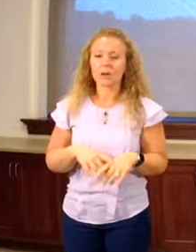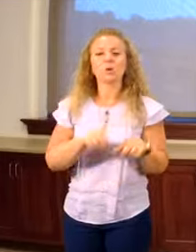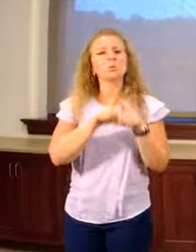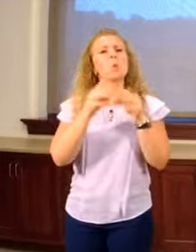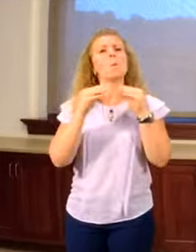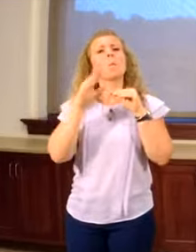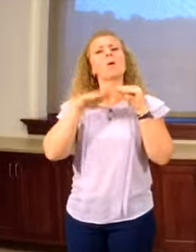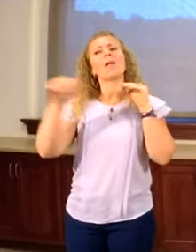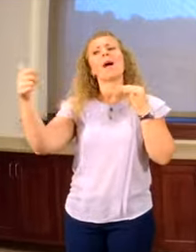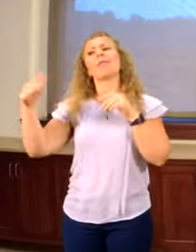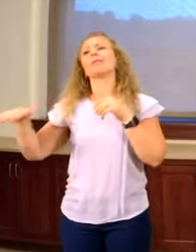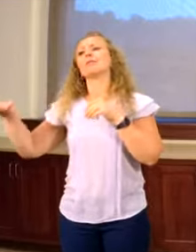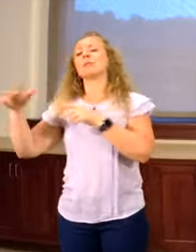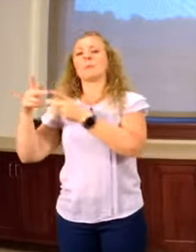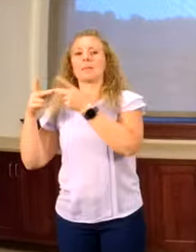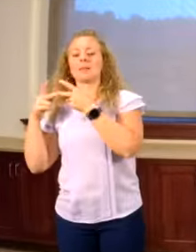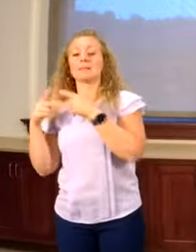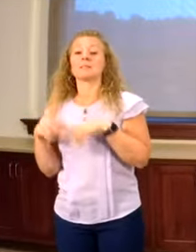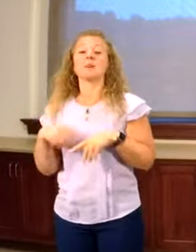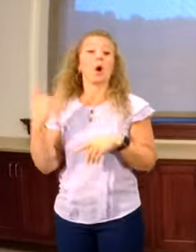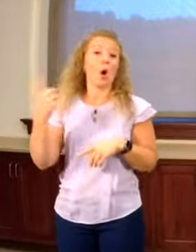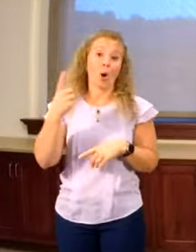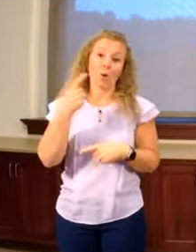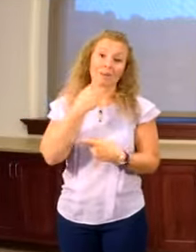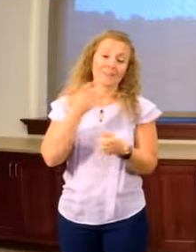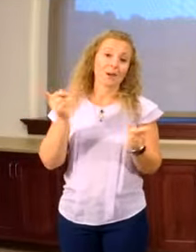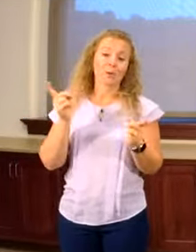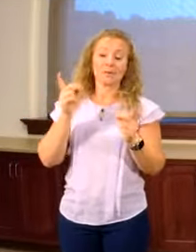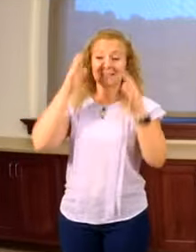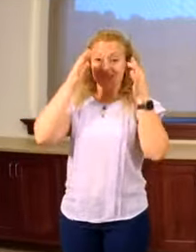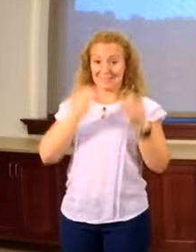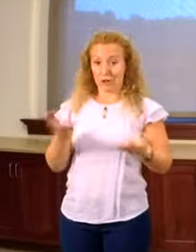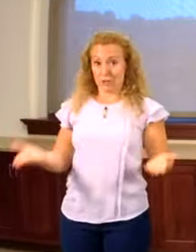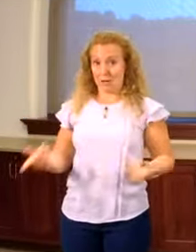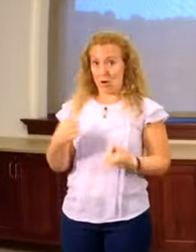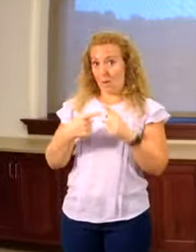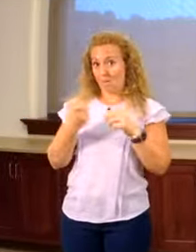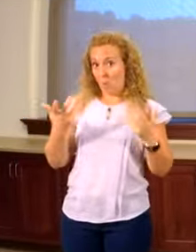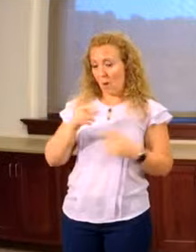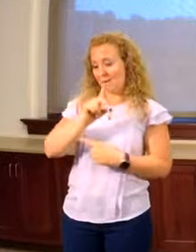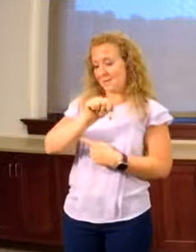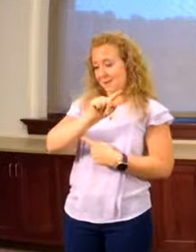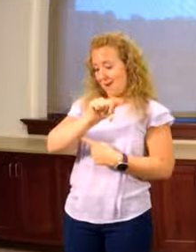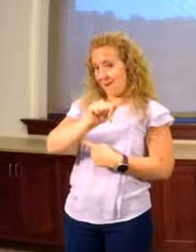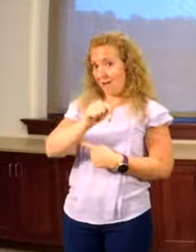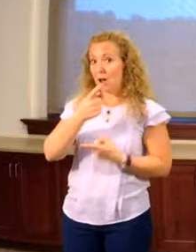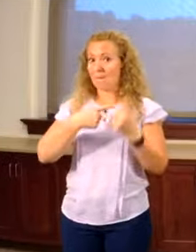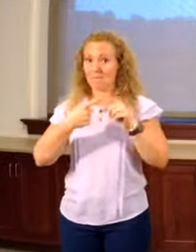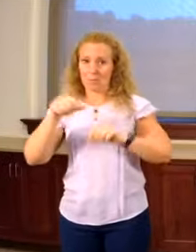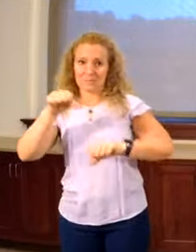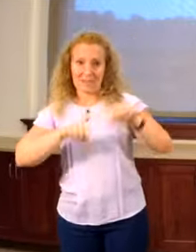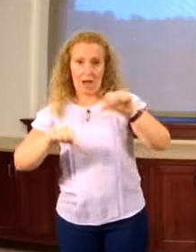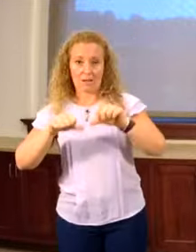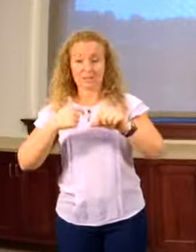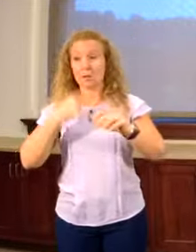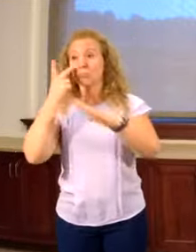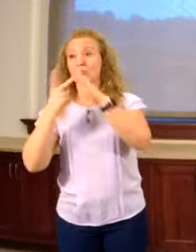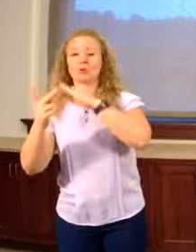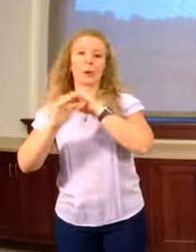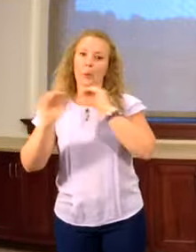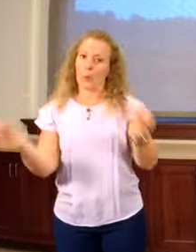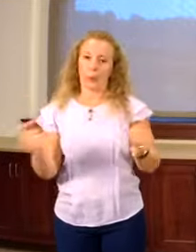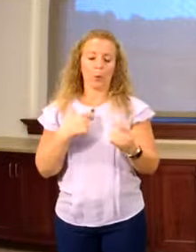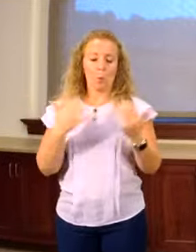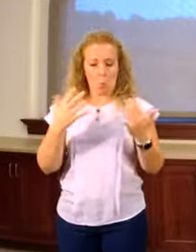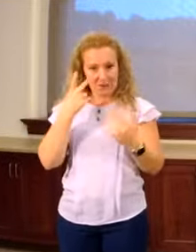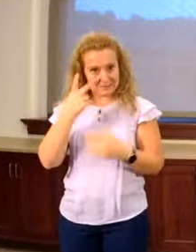other places. As always, our decisions at the health department are based on the data and the science. So I make no predictions. I wait